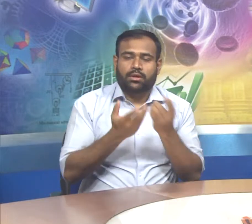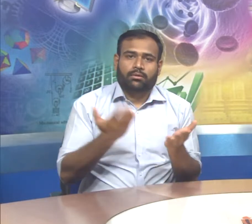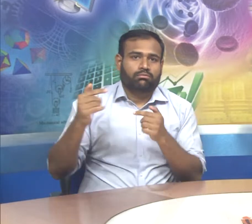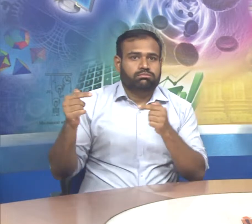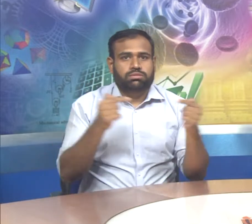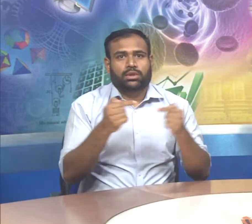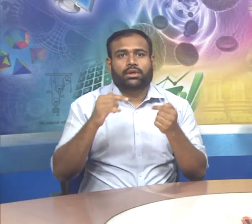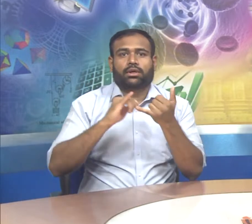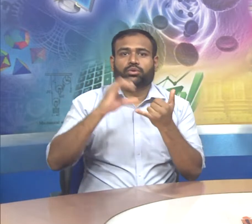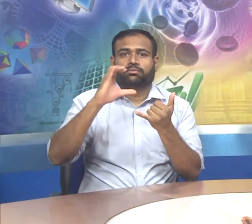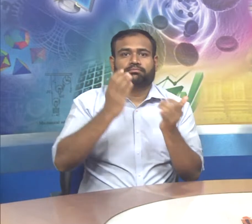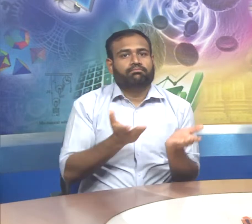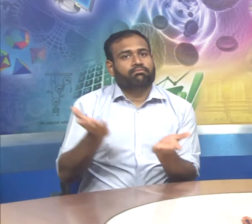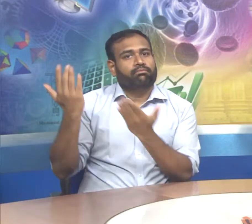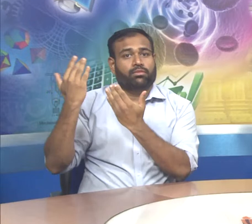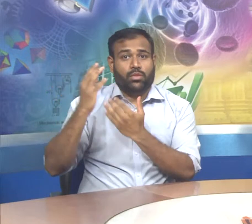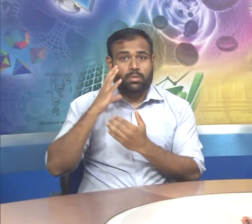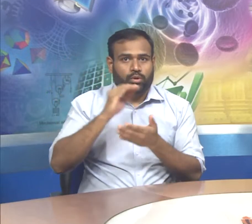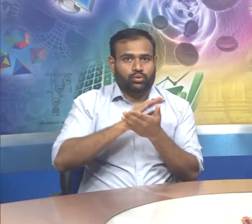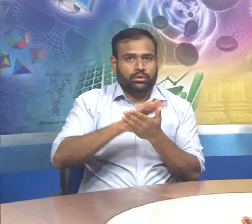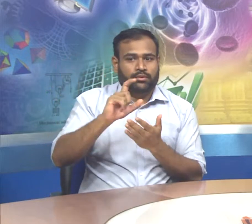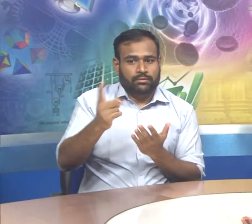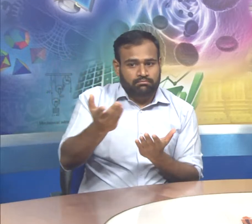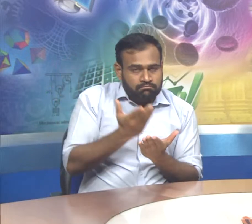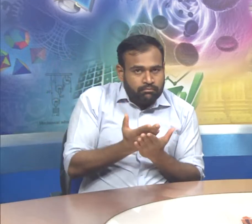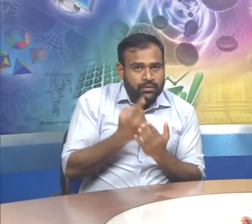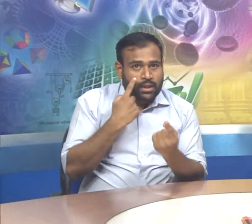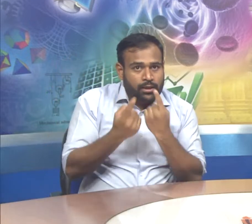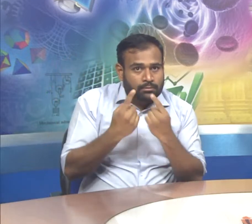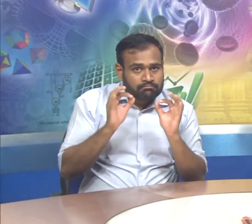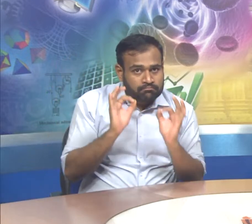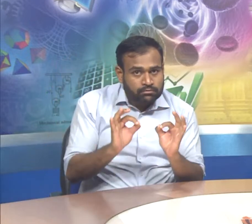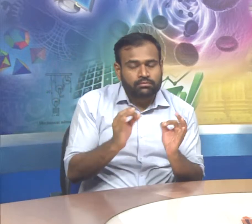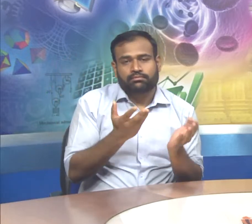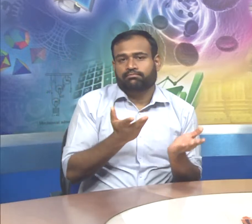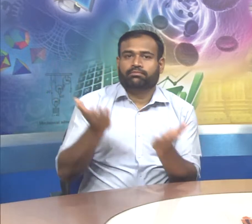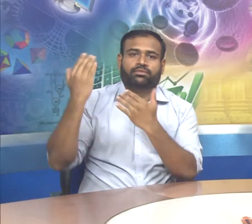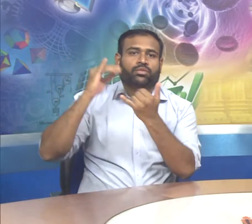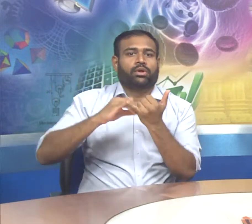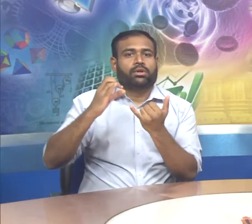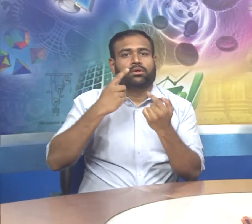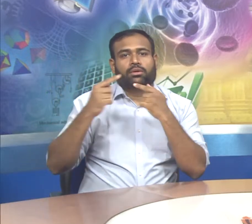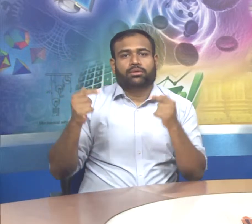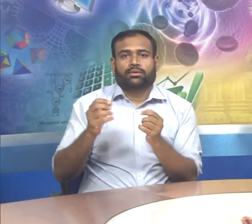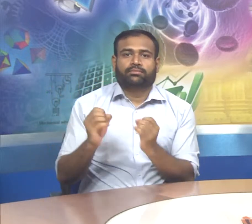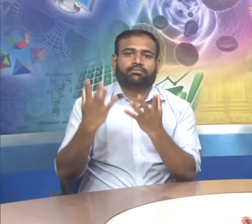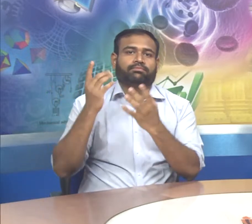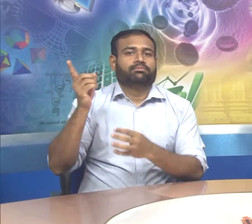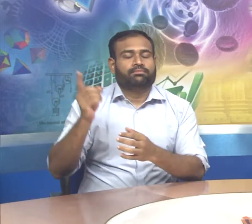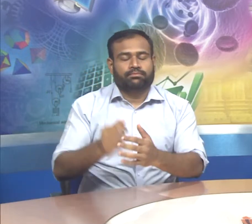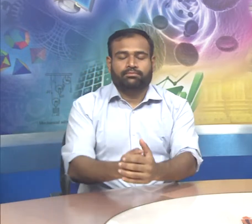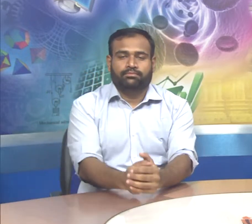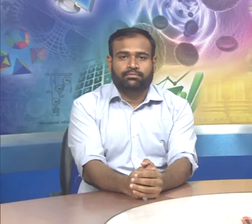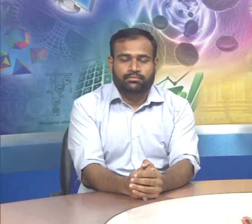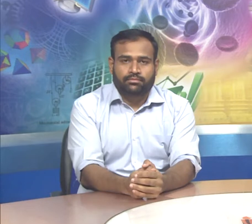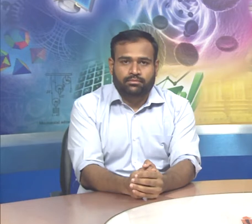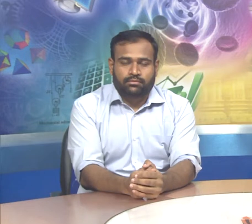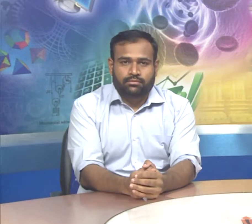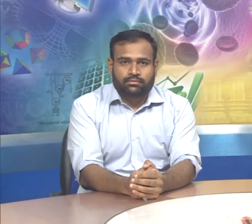only if High Court certifies that the matter in